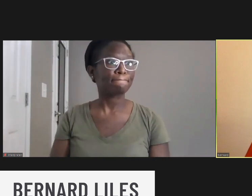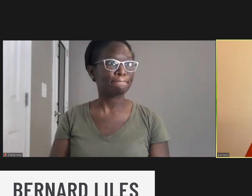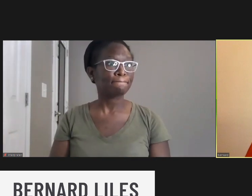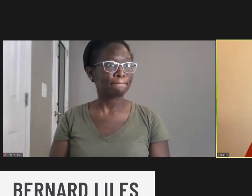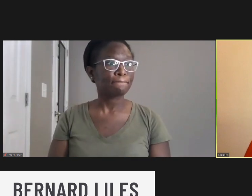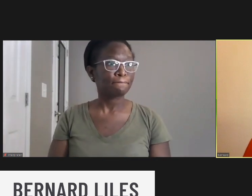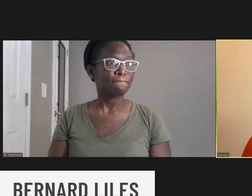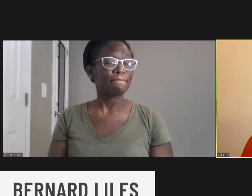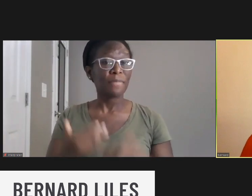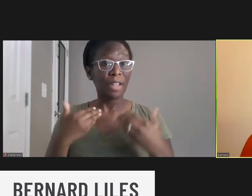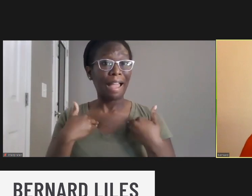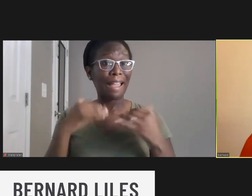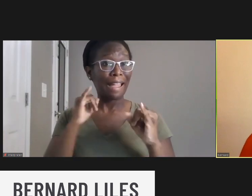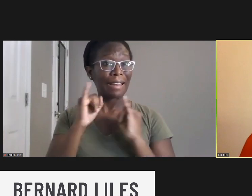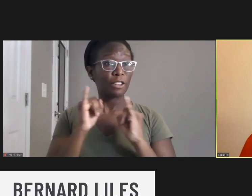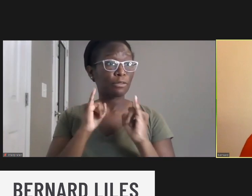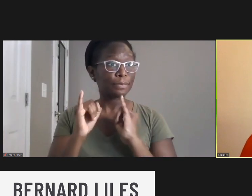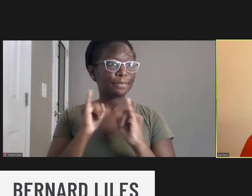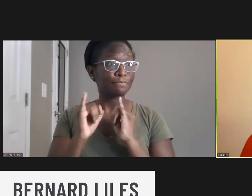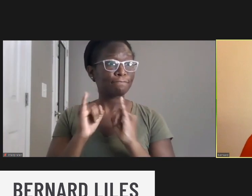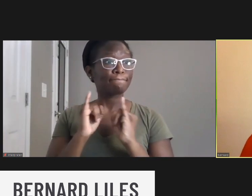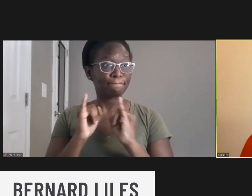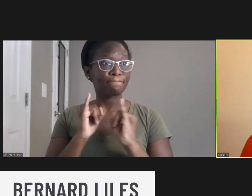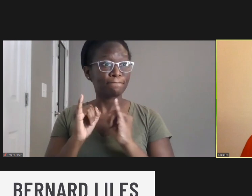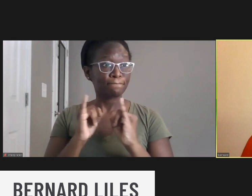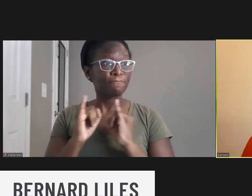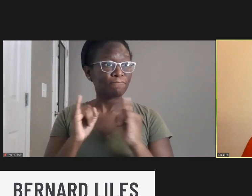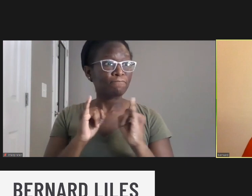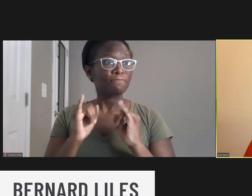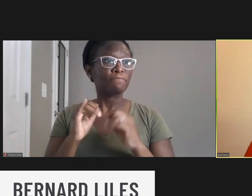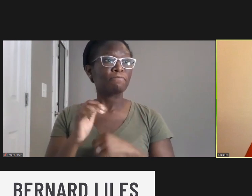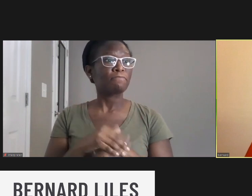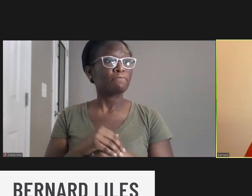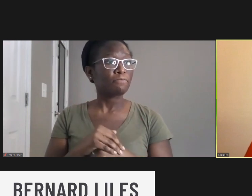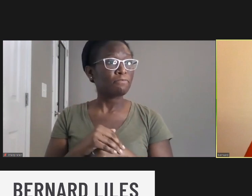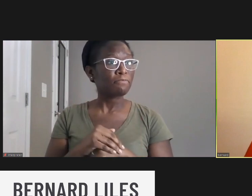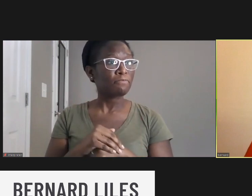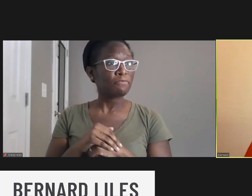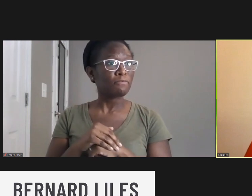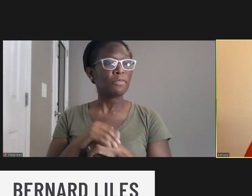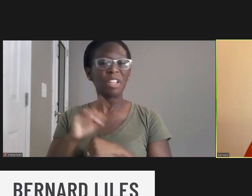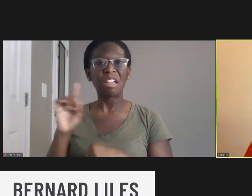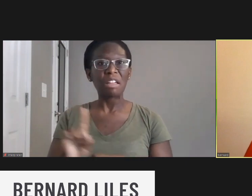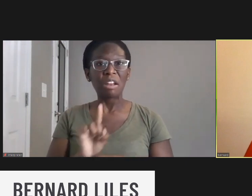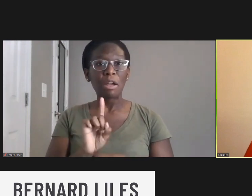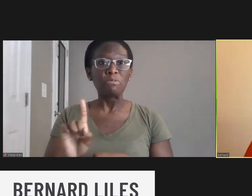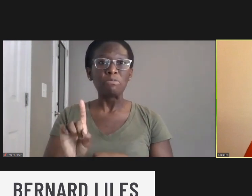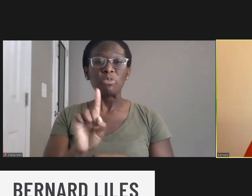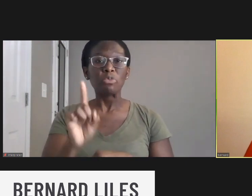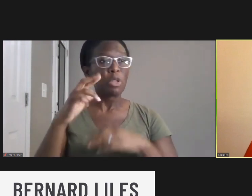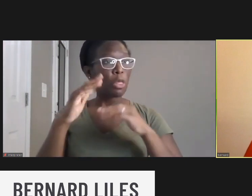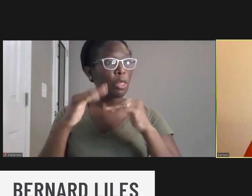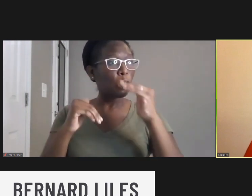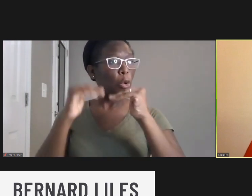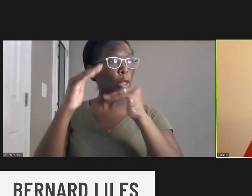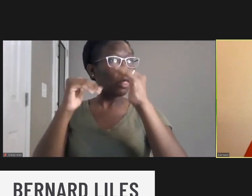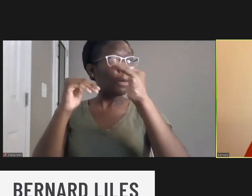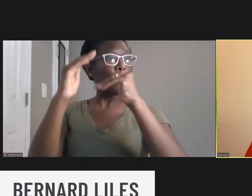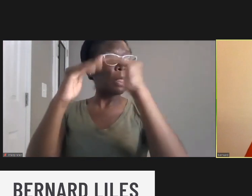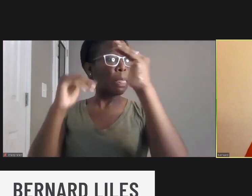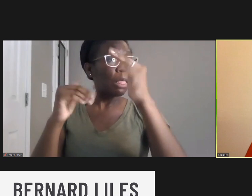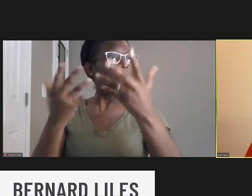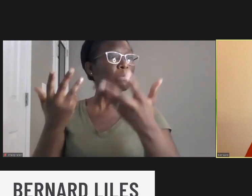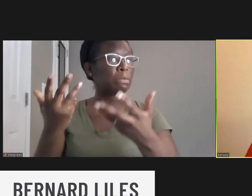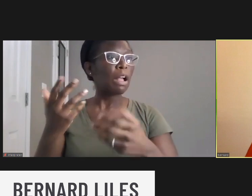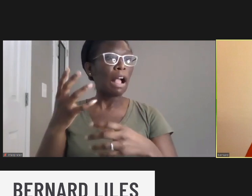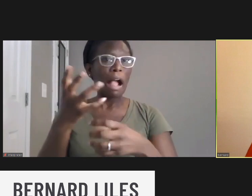I had an interview and I went through the building, I get the mail, FedEx,